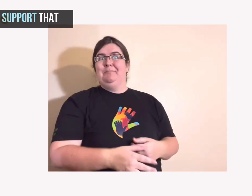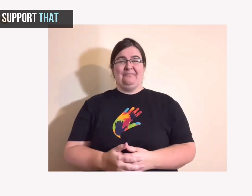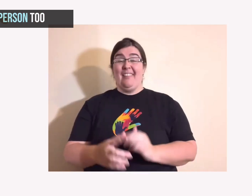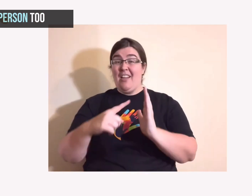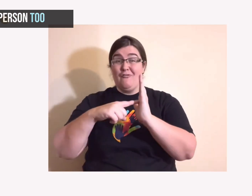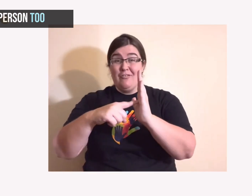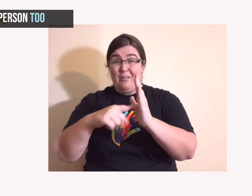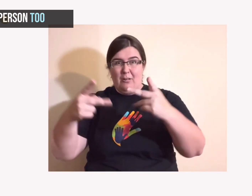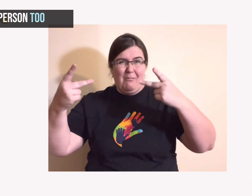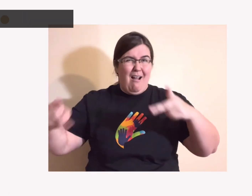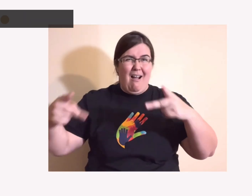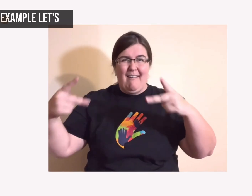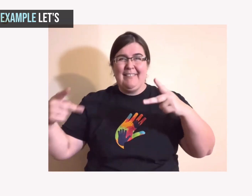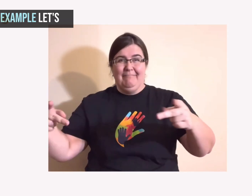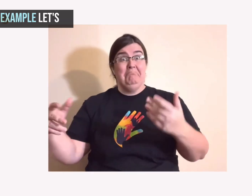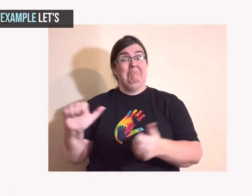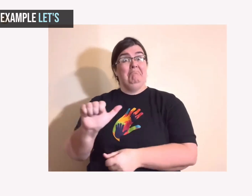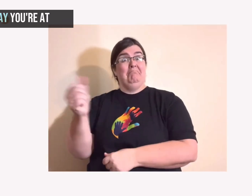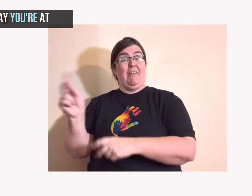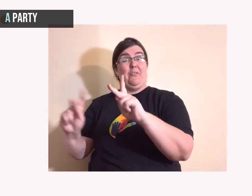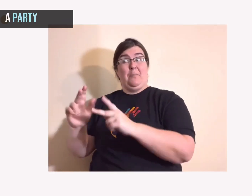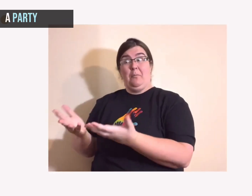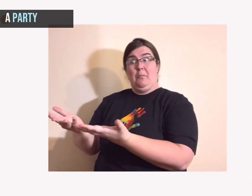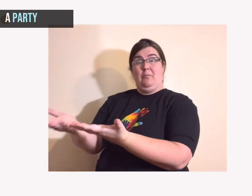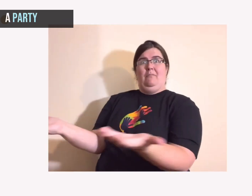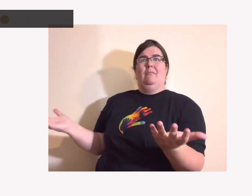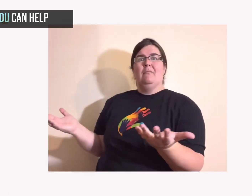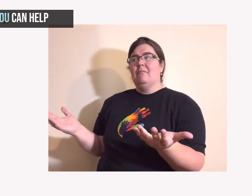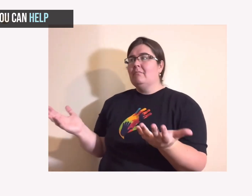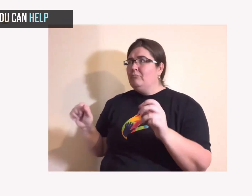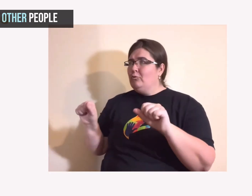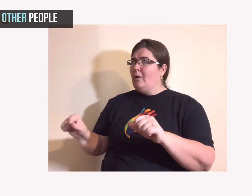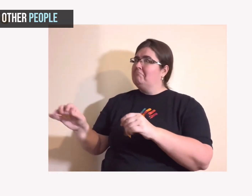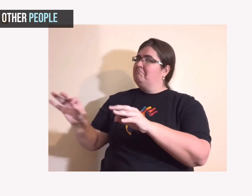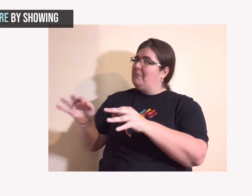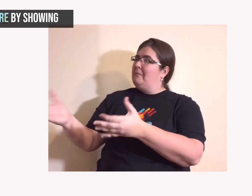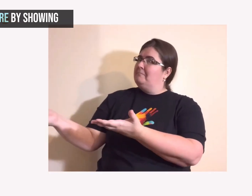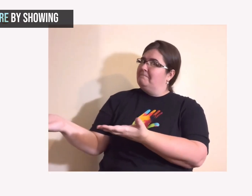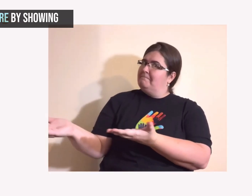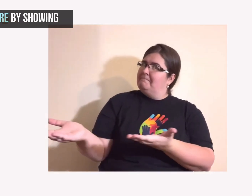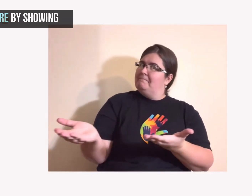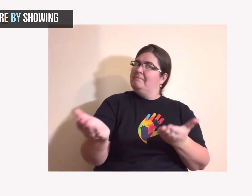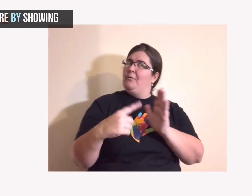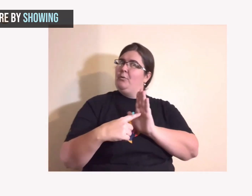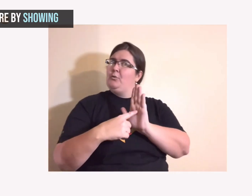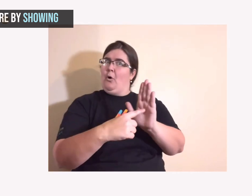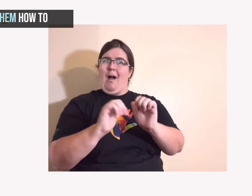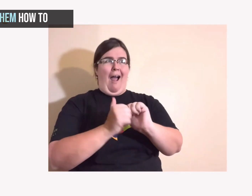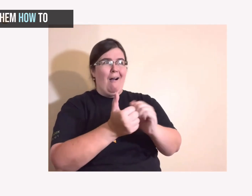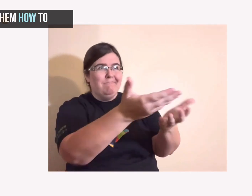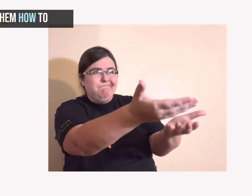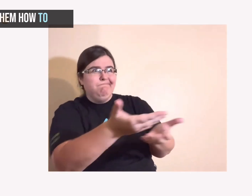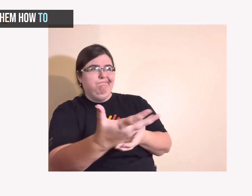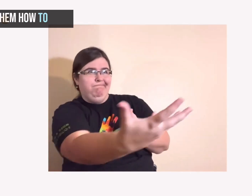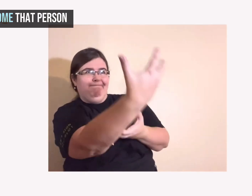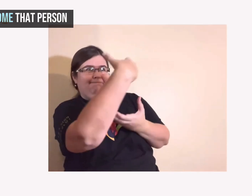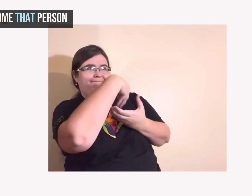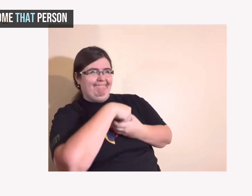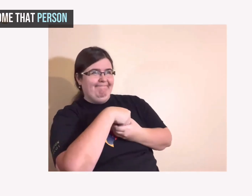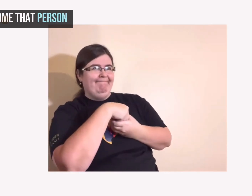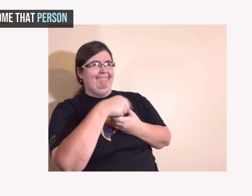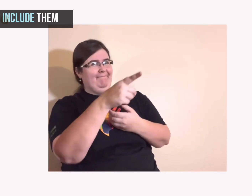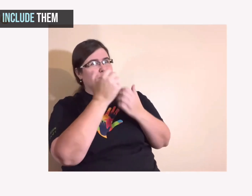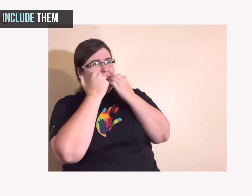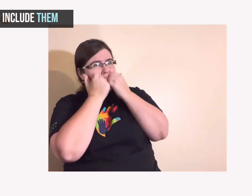and support that person too. For example, let's say you're at a party. You can help the other people there by showing them how to welcome